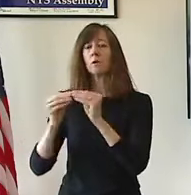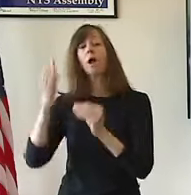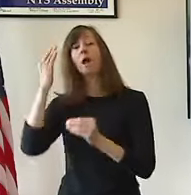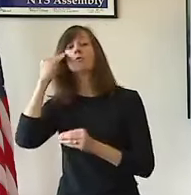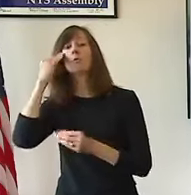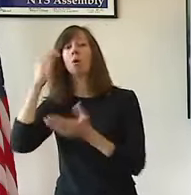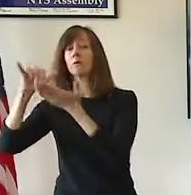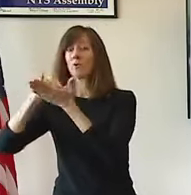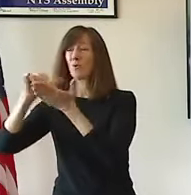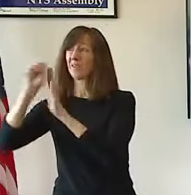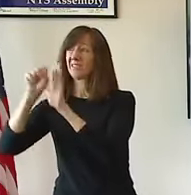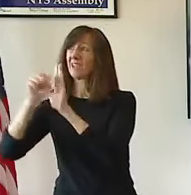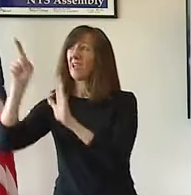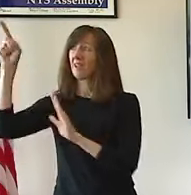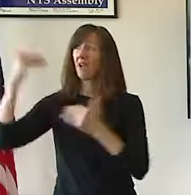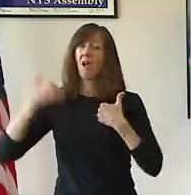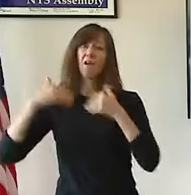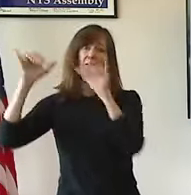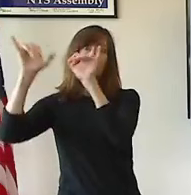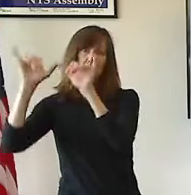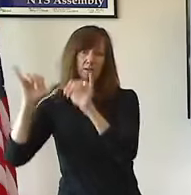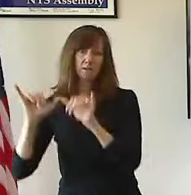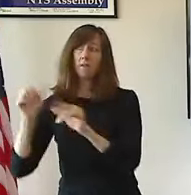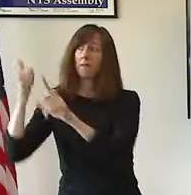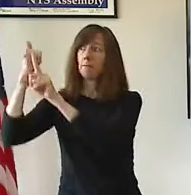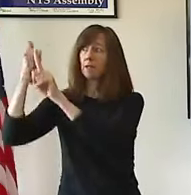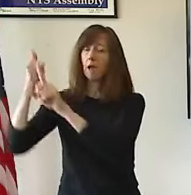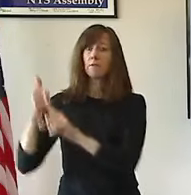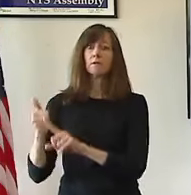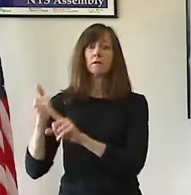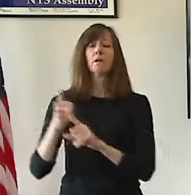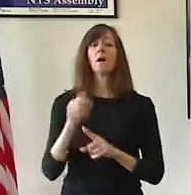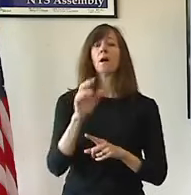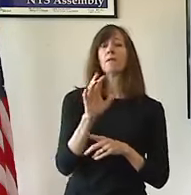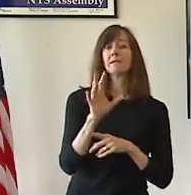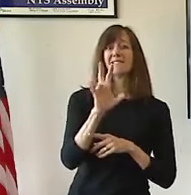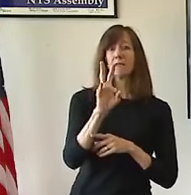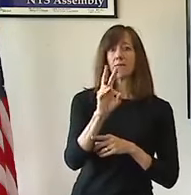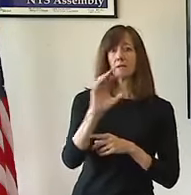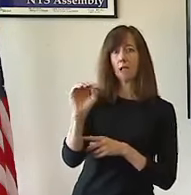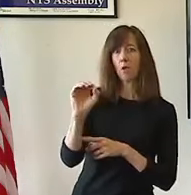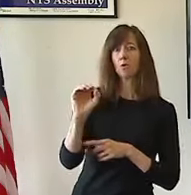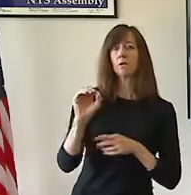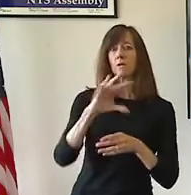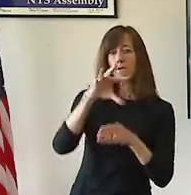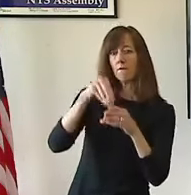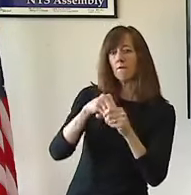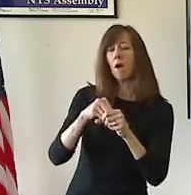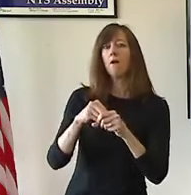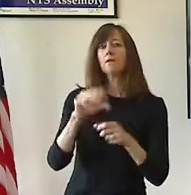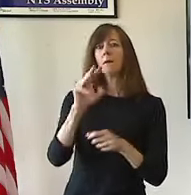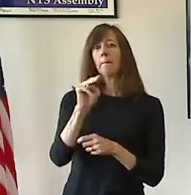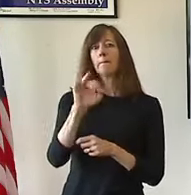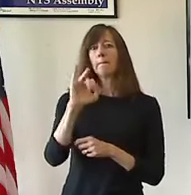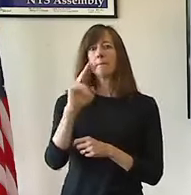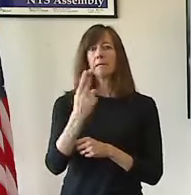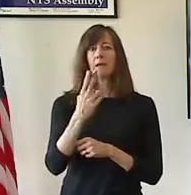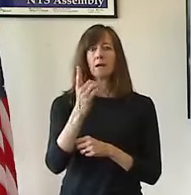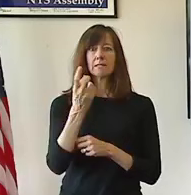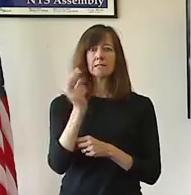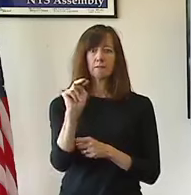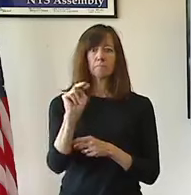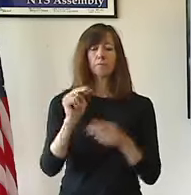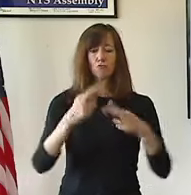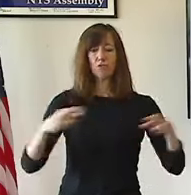metric that they use. We fall in this Mid-Hudson region. 7 counties fall within the Mid-Hudson region. We currently are still well within those